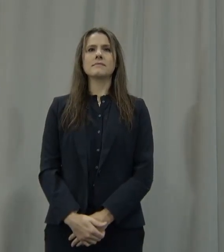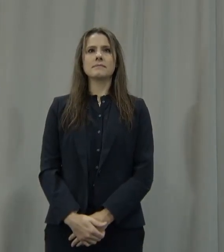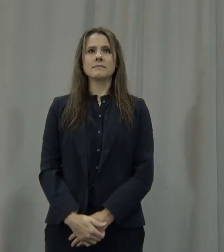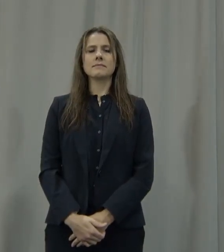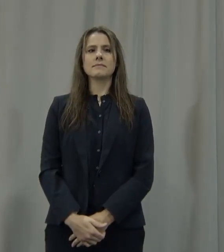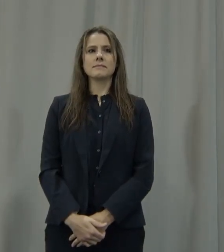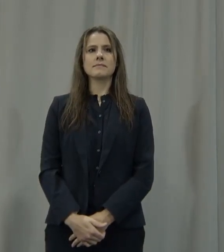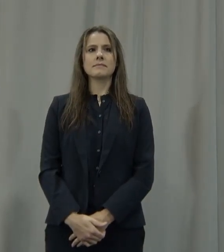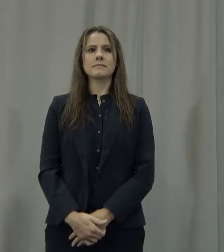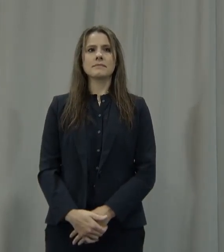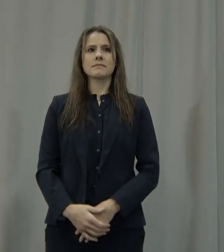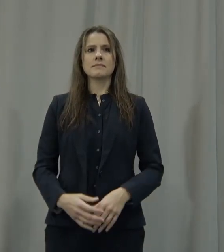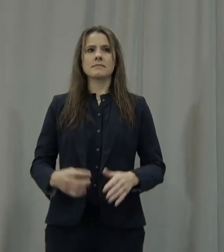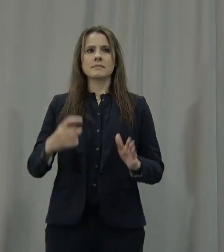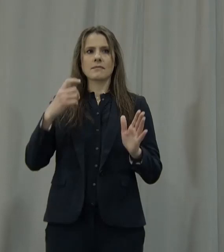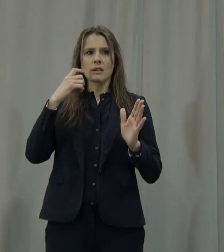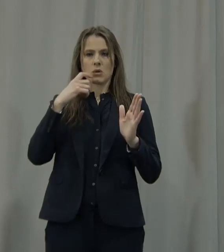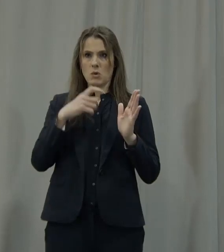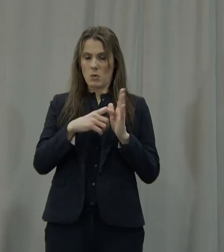Notice what is reaching.